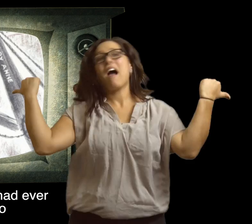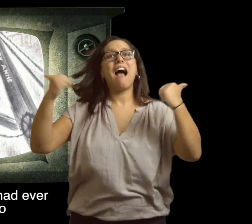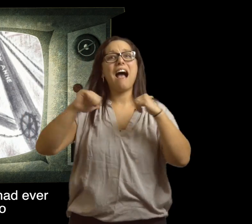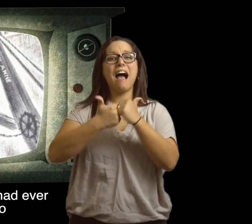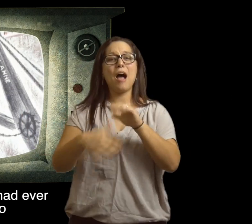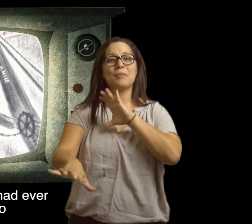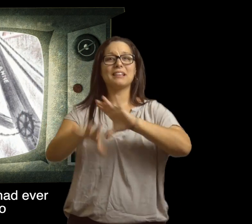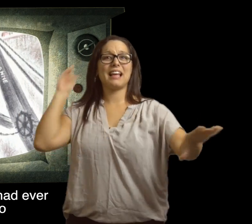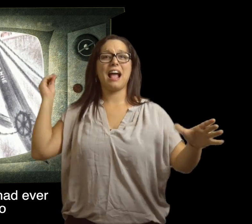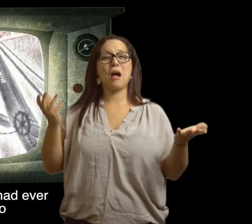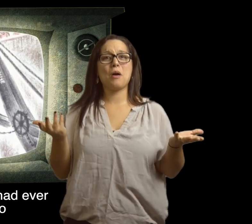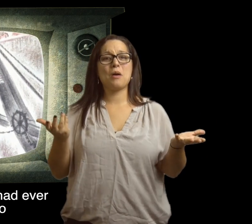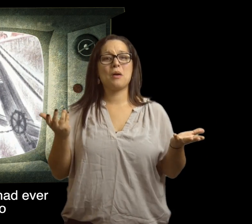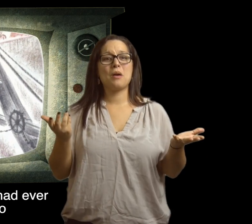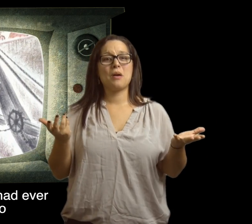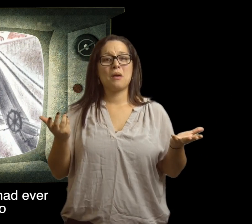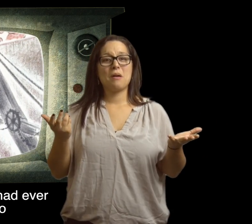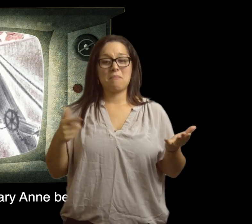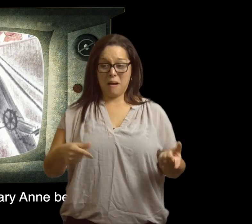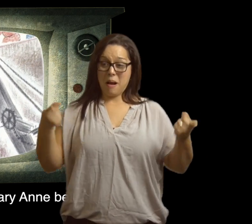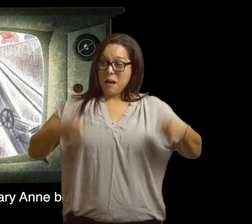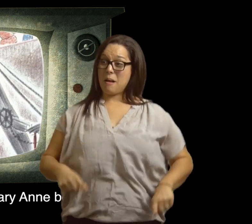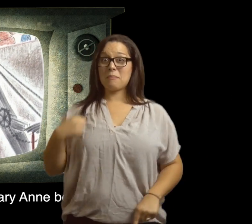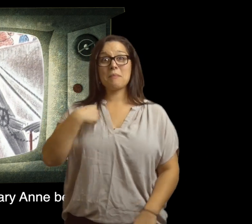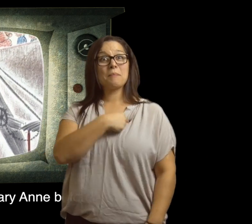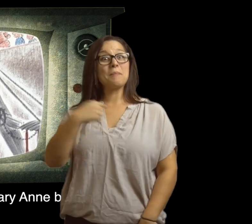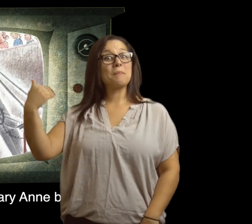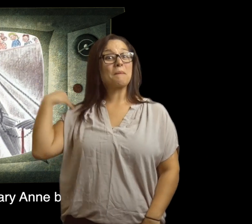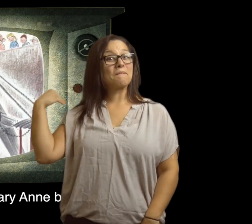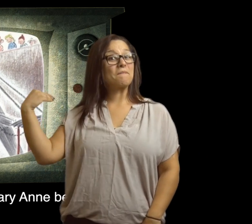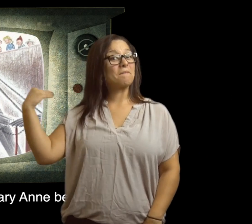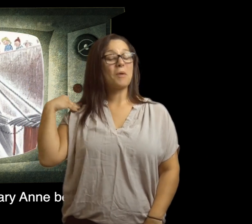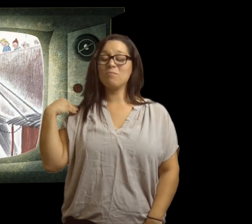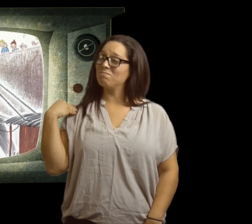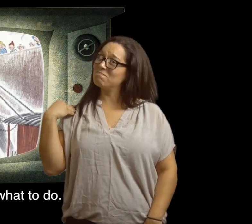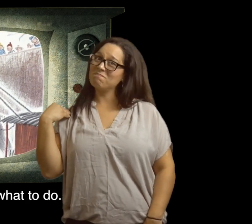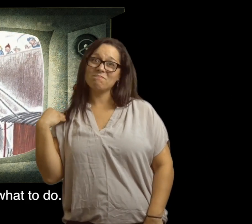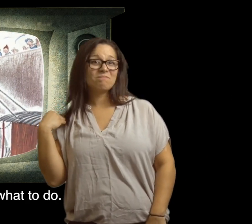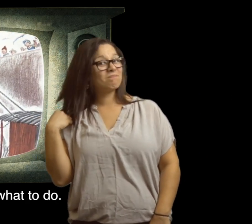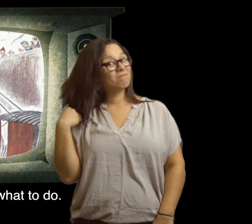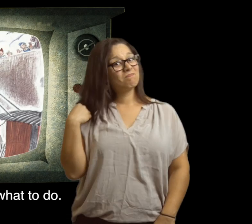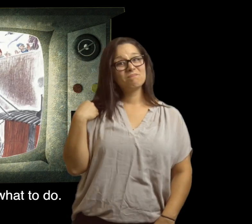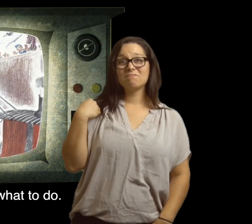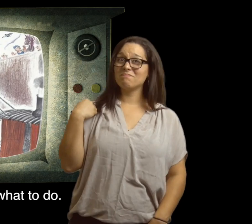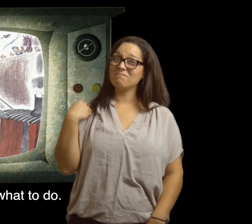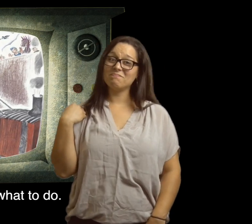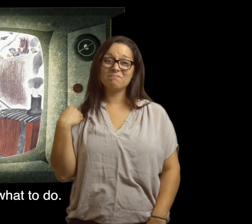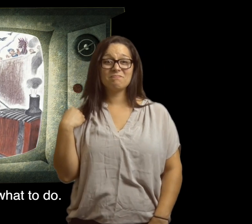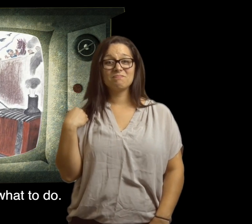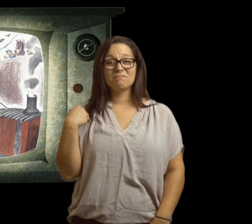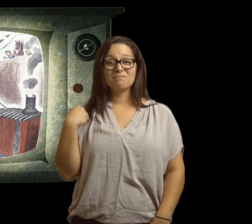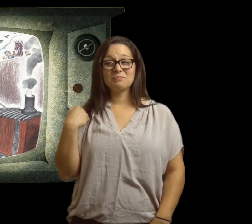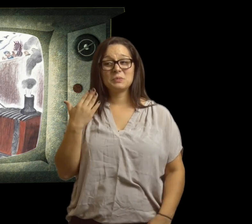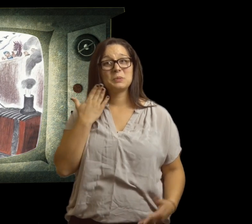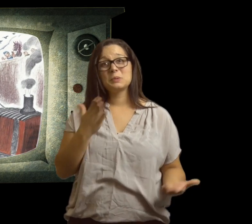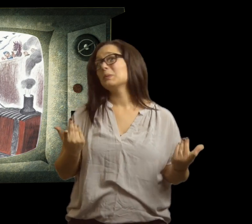Nothing like this had ever happened to Mike Mulligan and Mary Ann before, and they didn't know what to do.